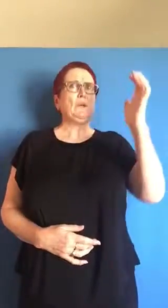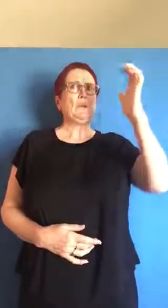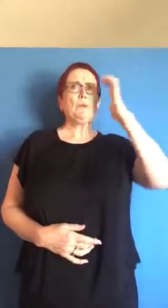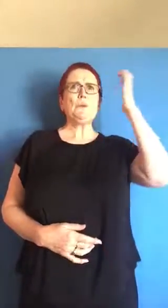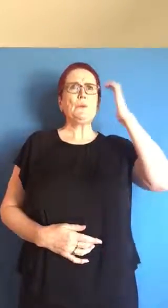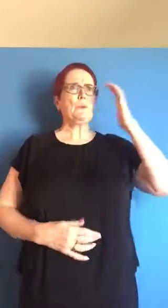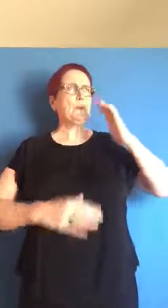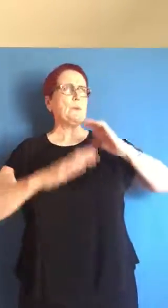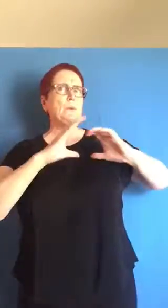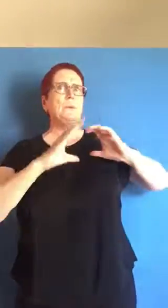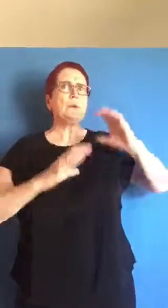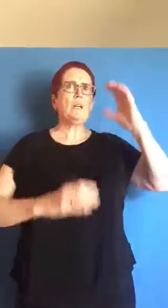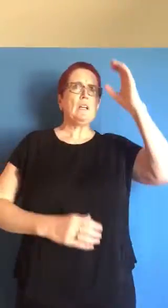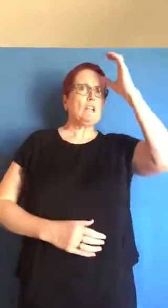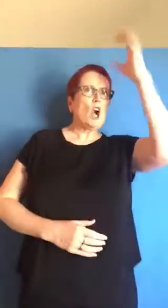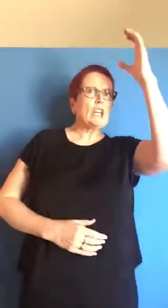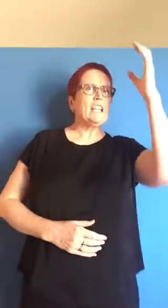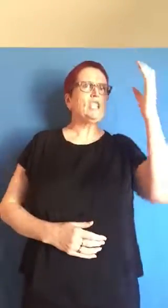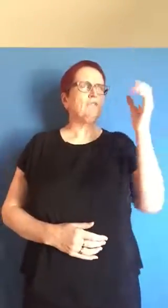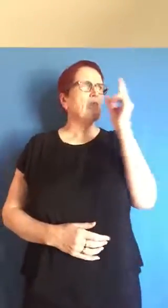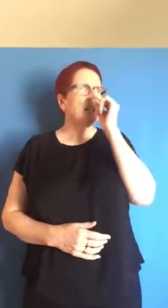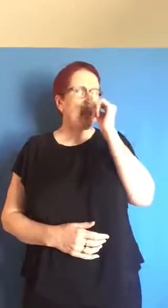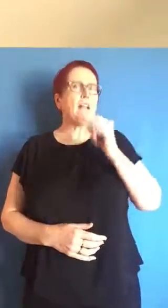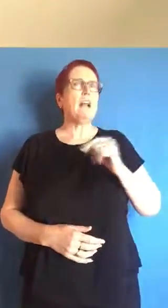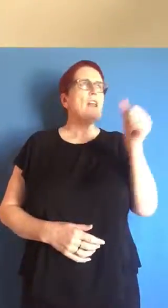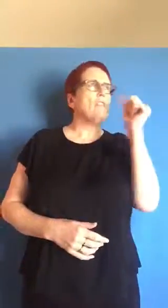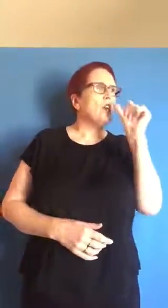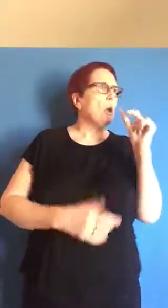of cognition. They register cause and effect, and